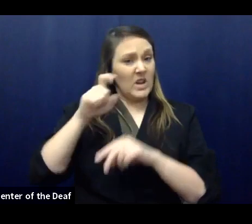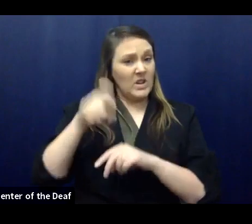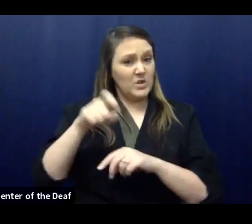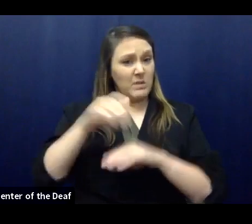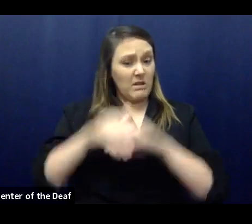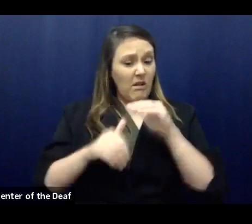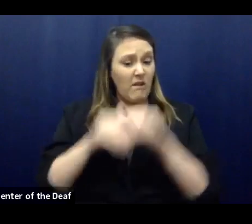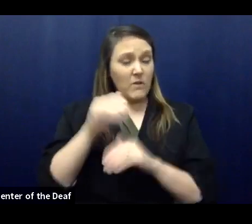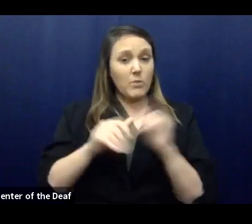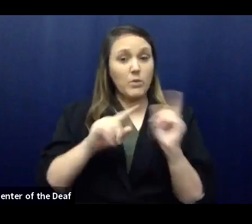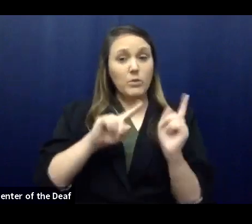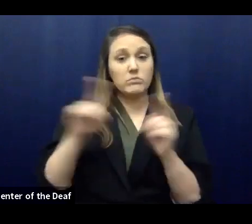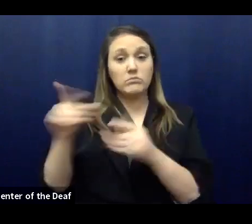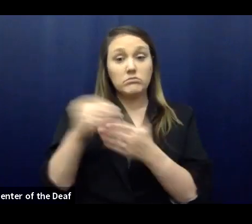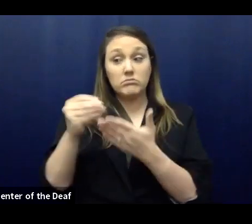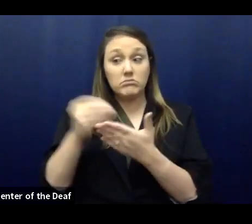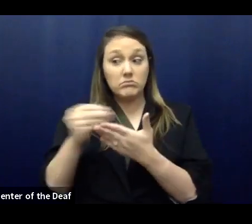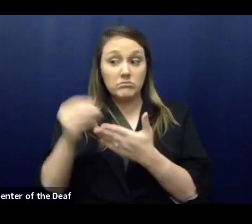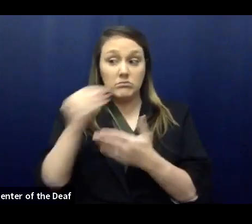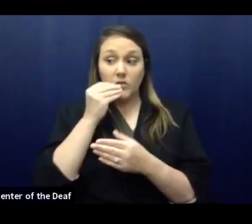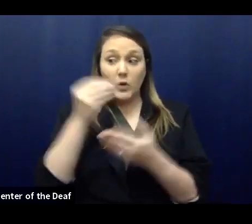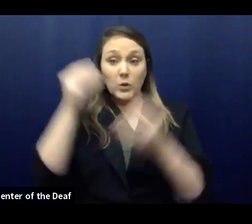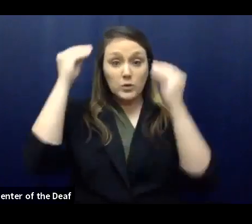grocery store? There's a couple here.